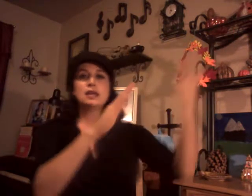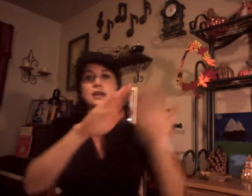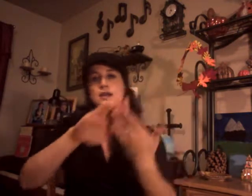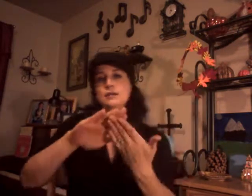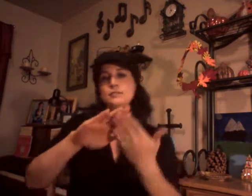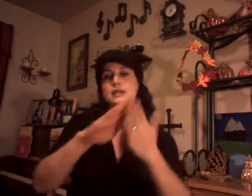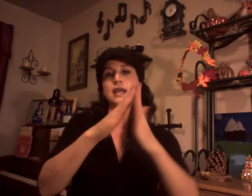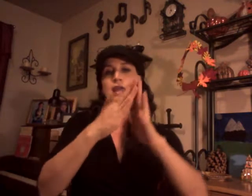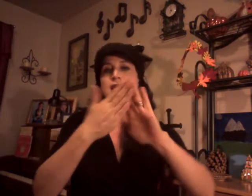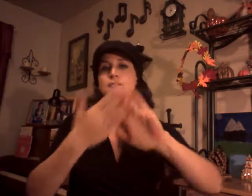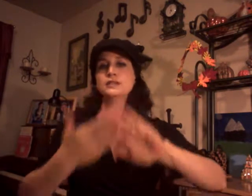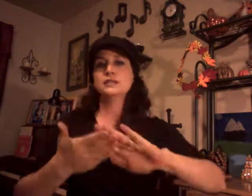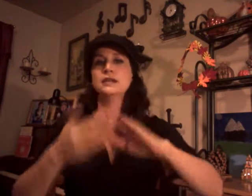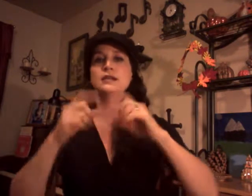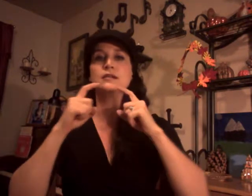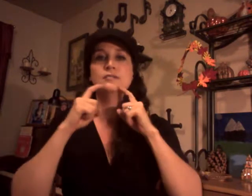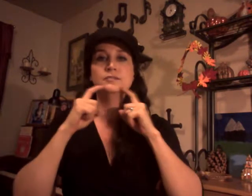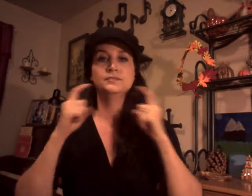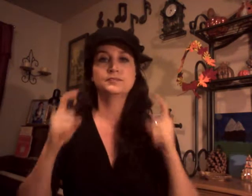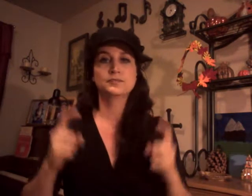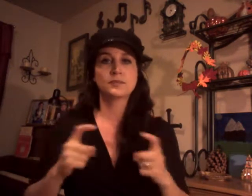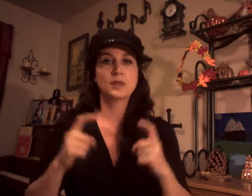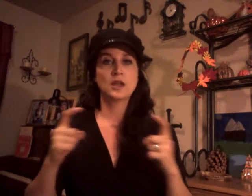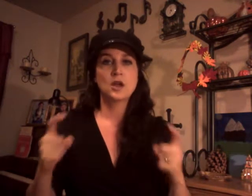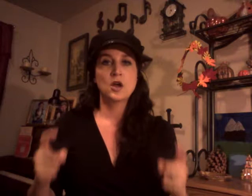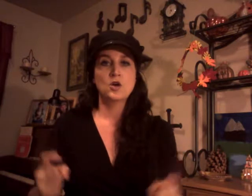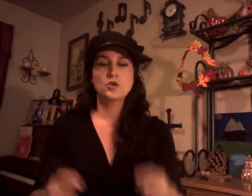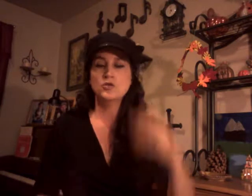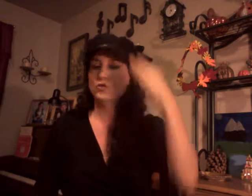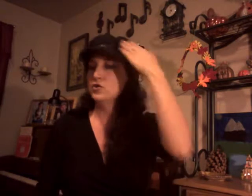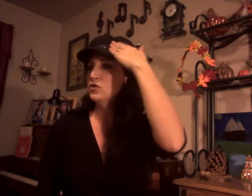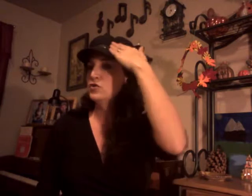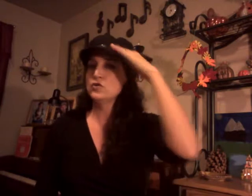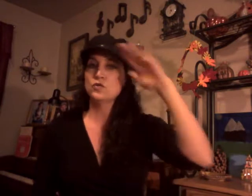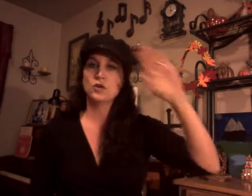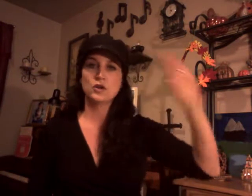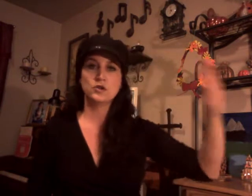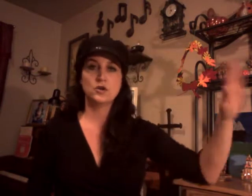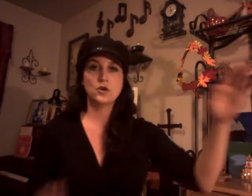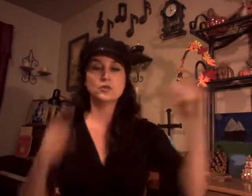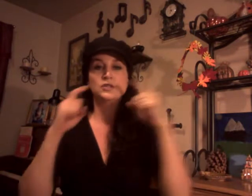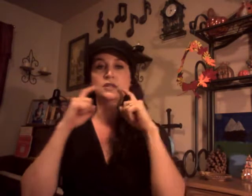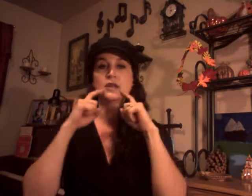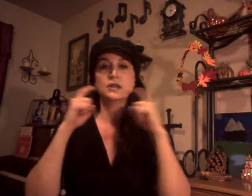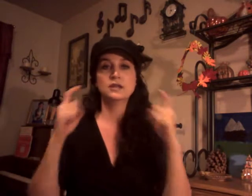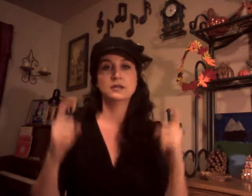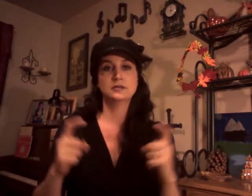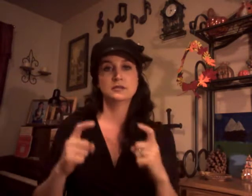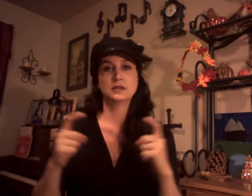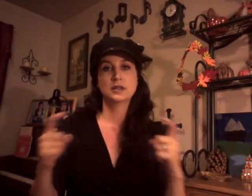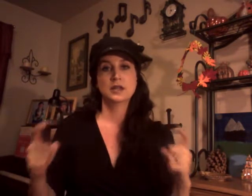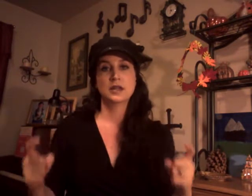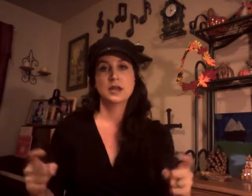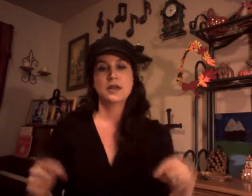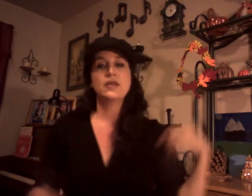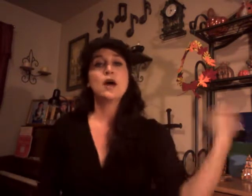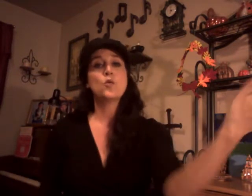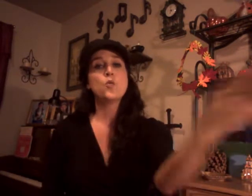He became sin who knew no sin, that